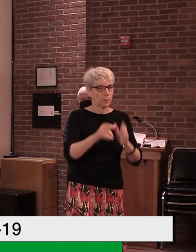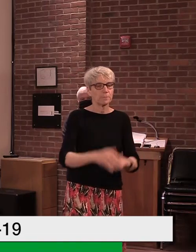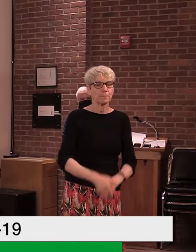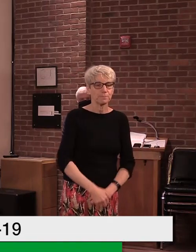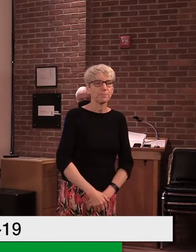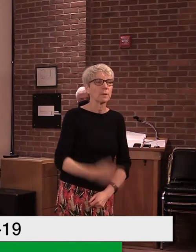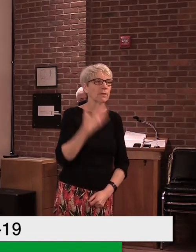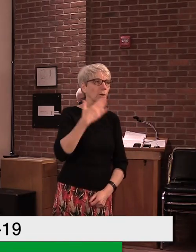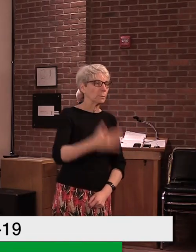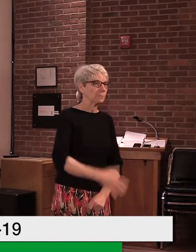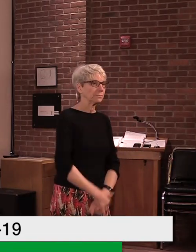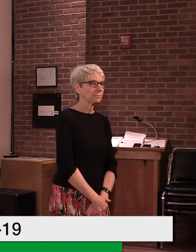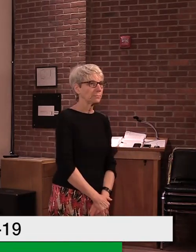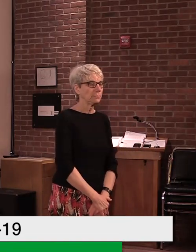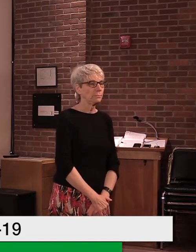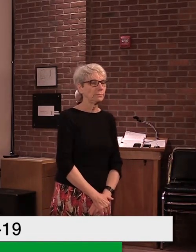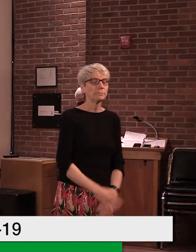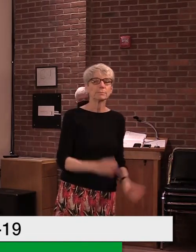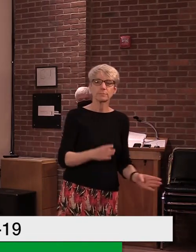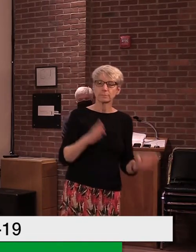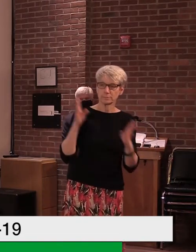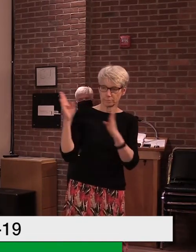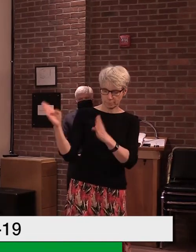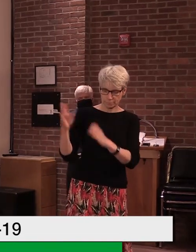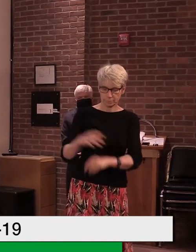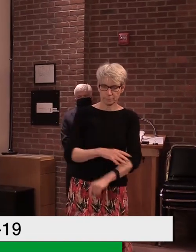Great, thank you, Doctor. Governor,